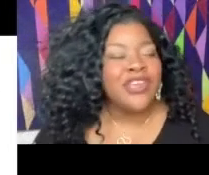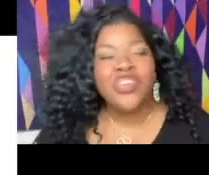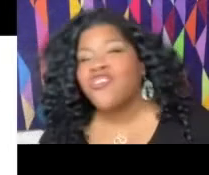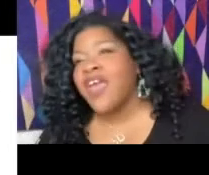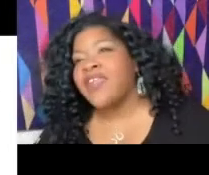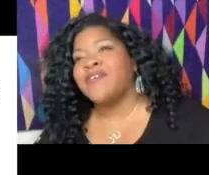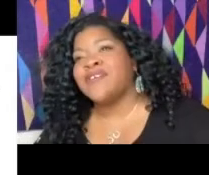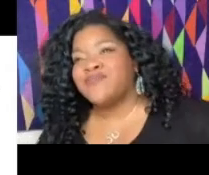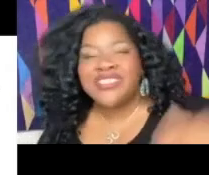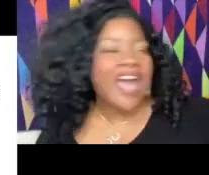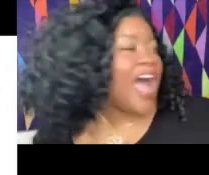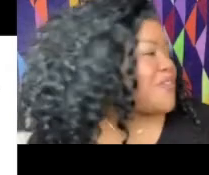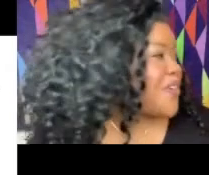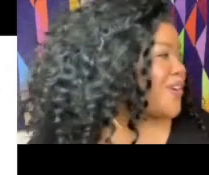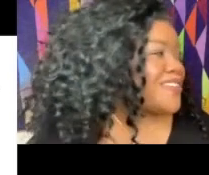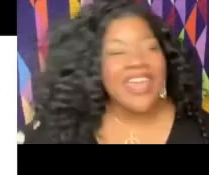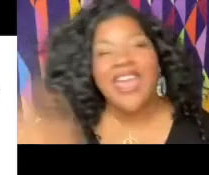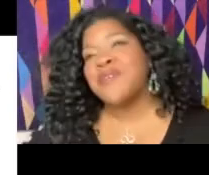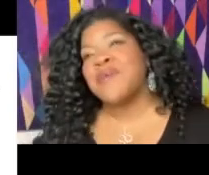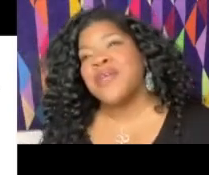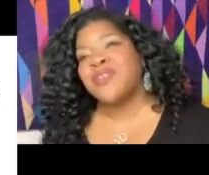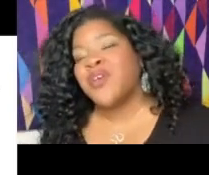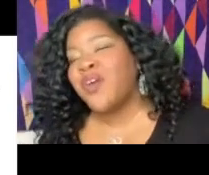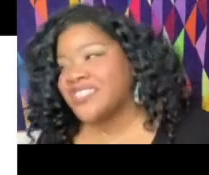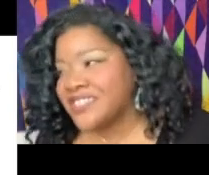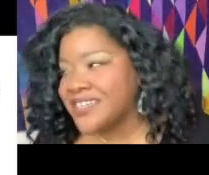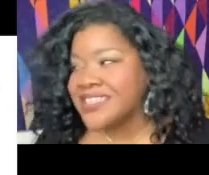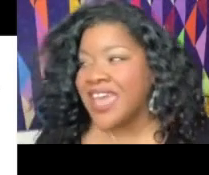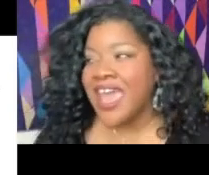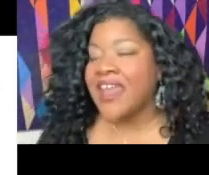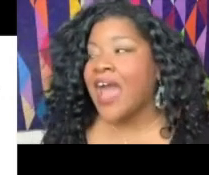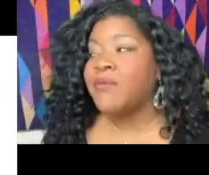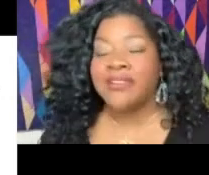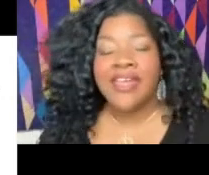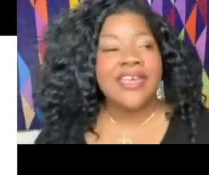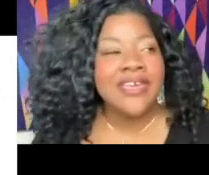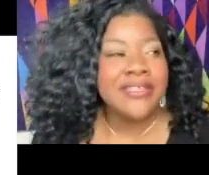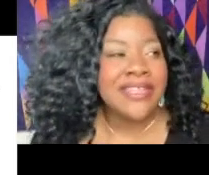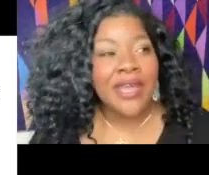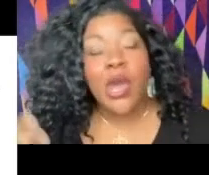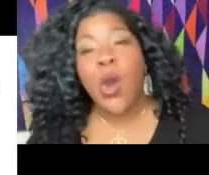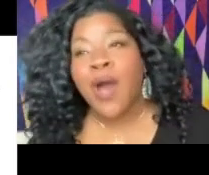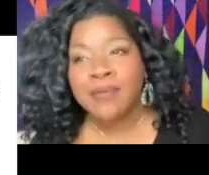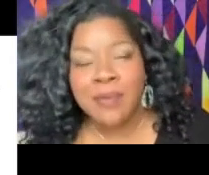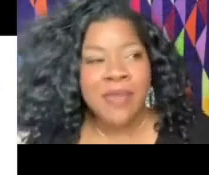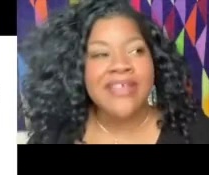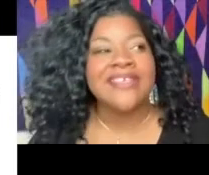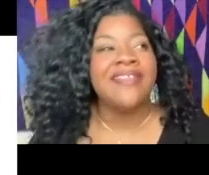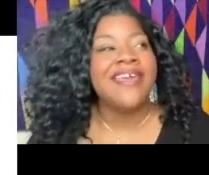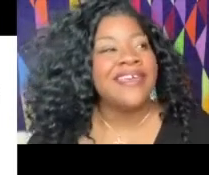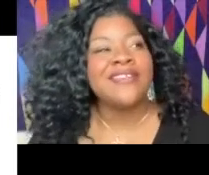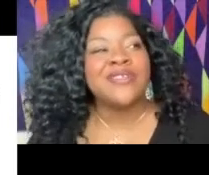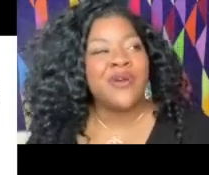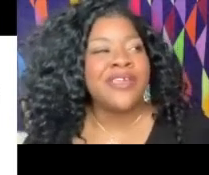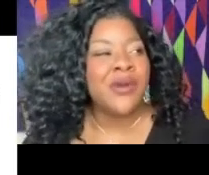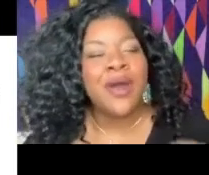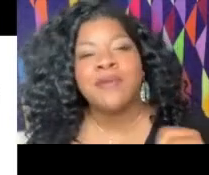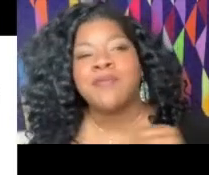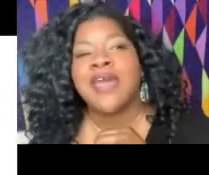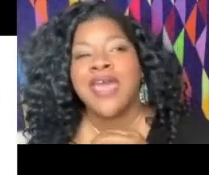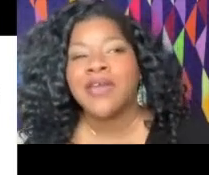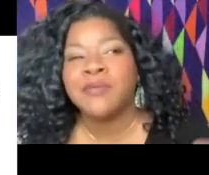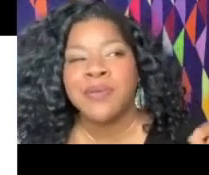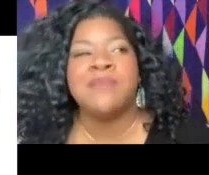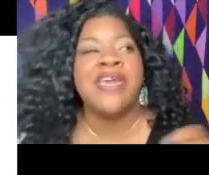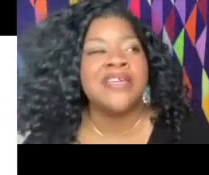peppering curators and photographers and everybody with questions. And I would let kids like co-opt my meetings. I let kids totally co-opt